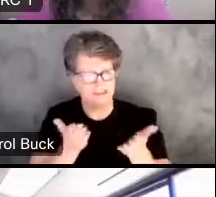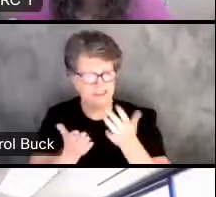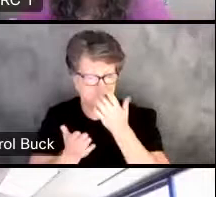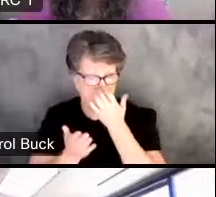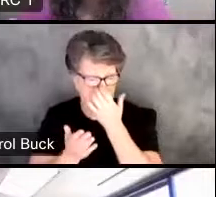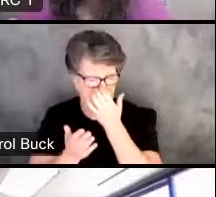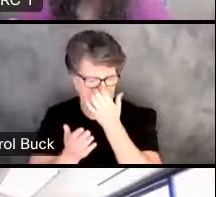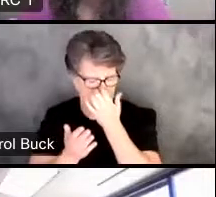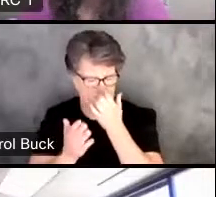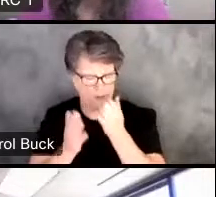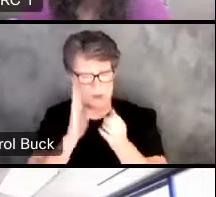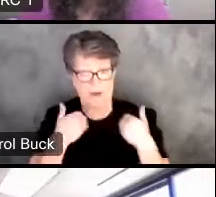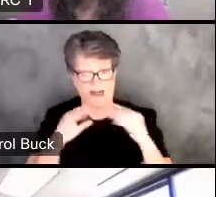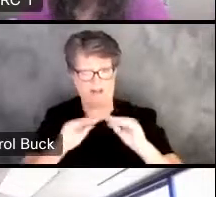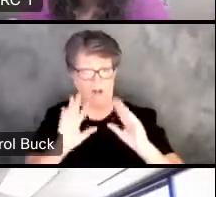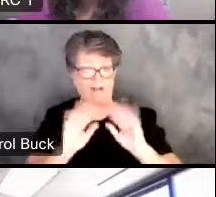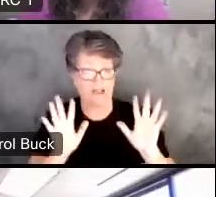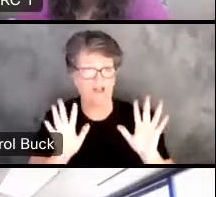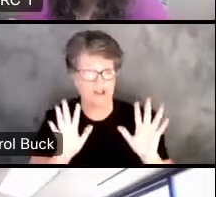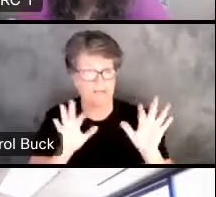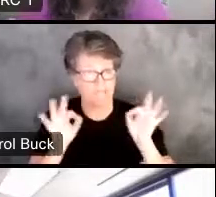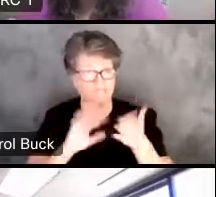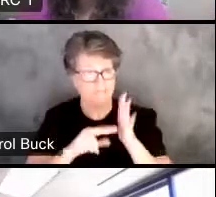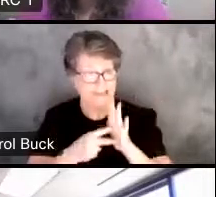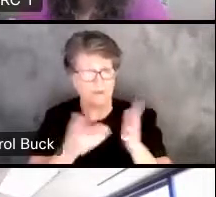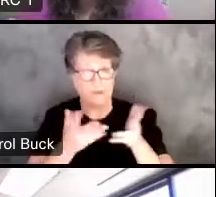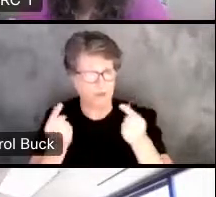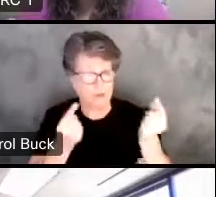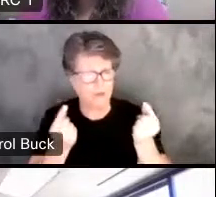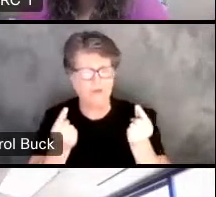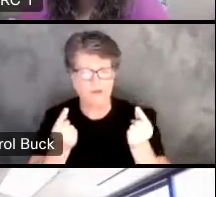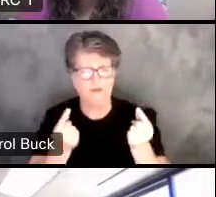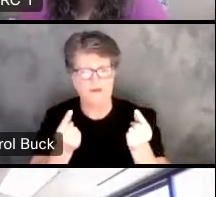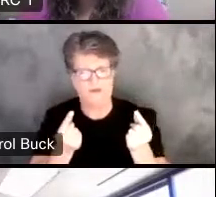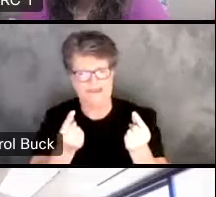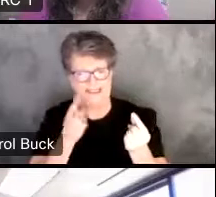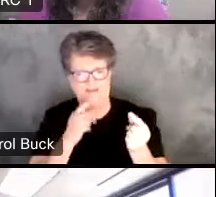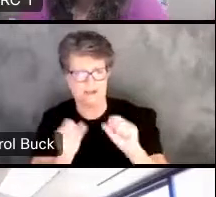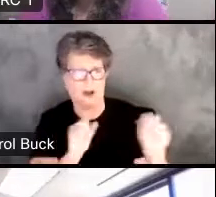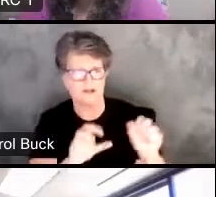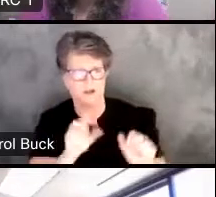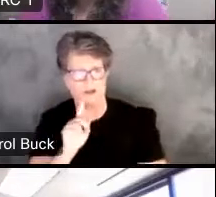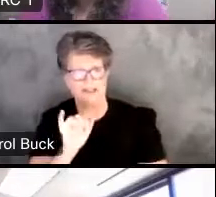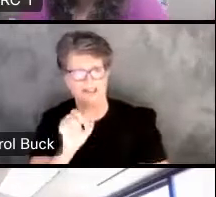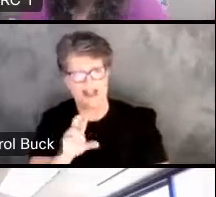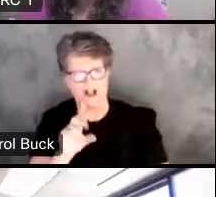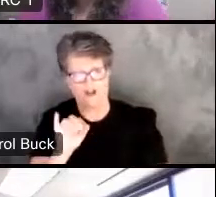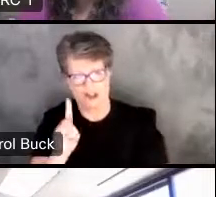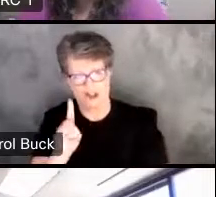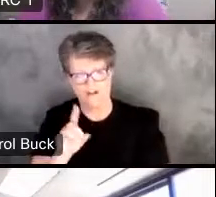get clarification for that too. When we're looking at that being a possibility,